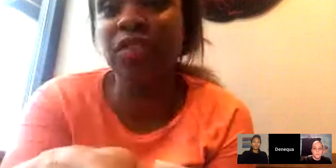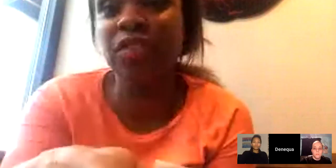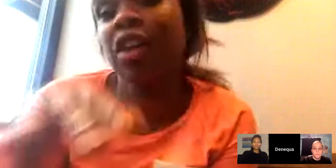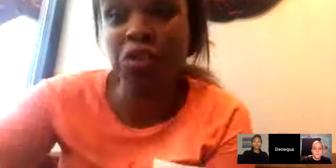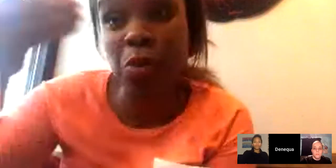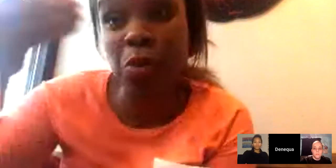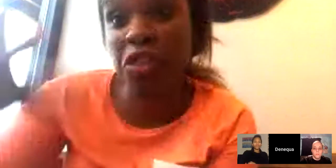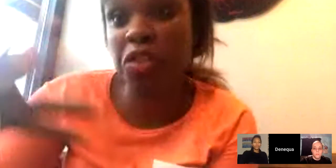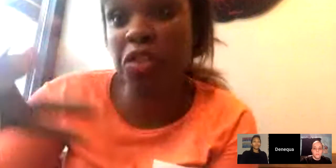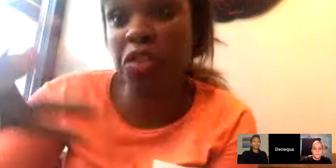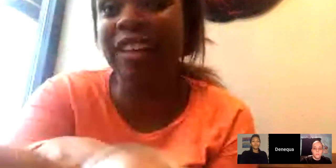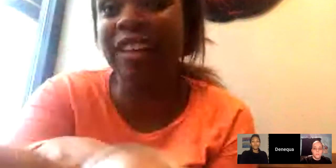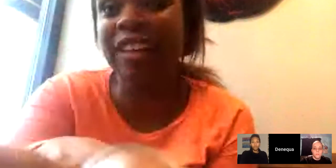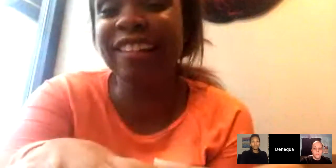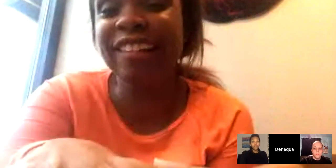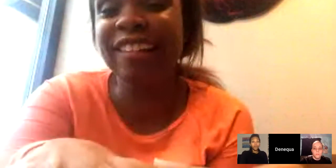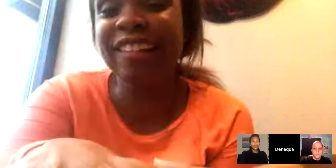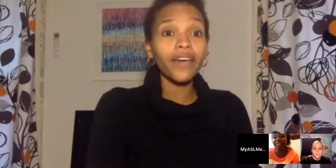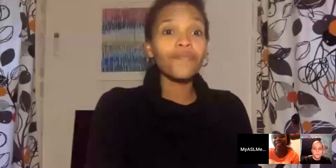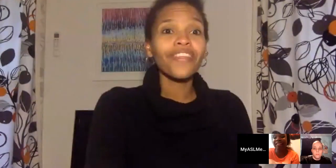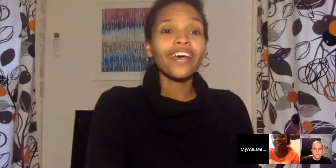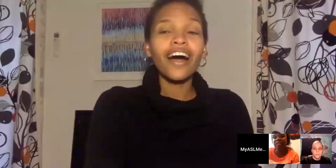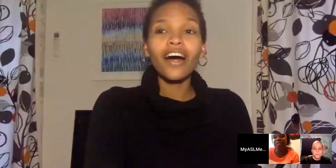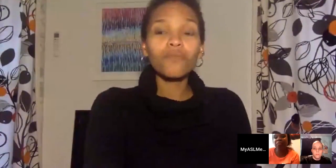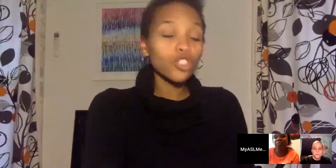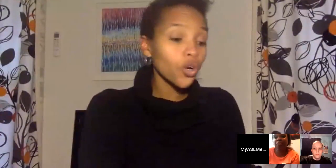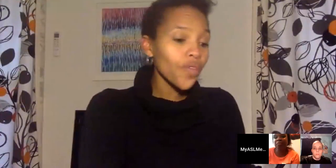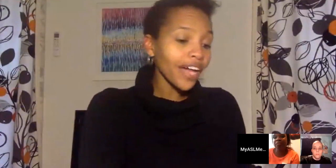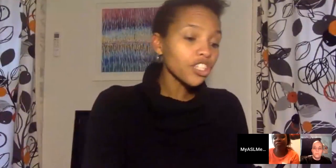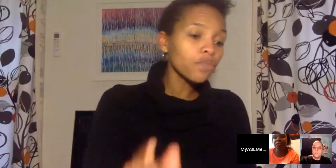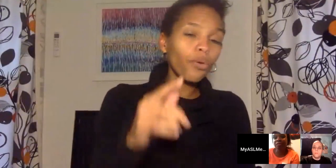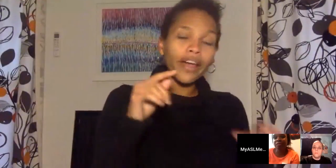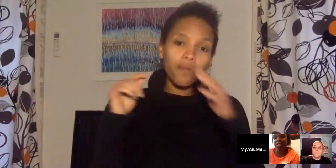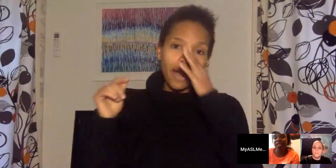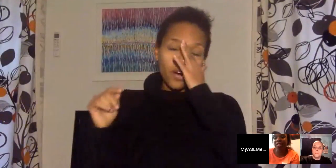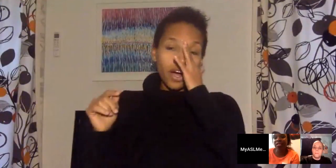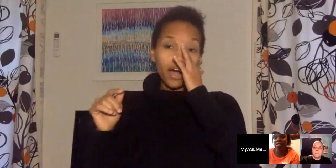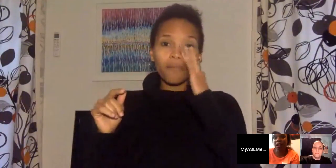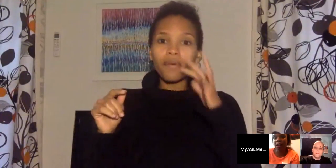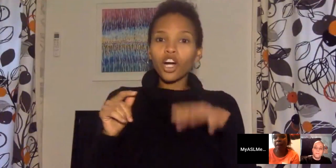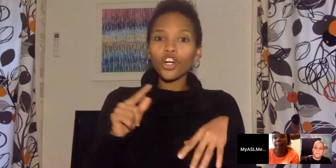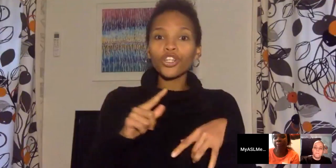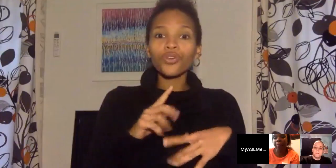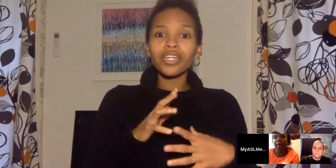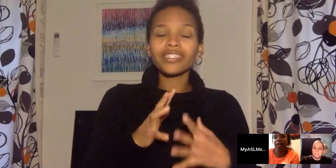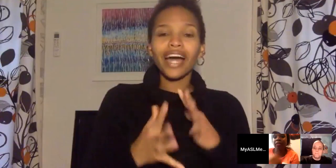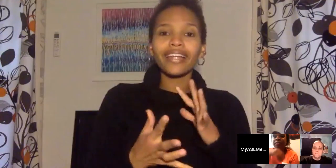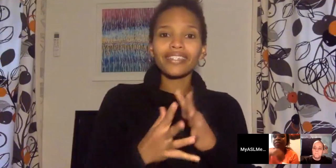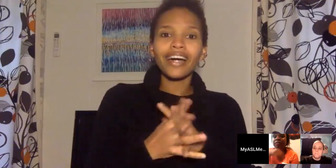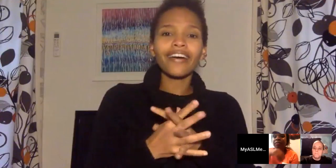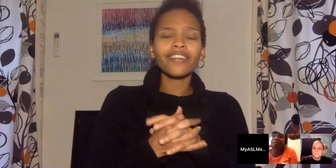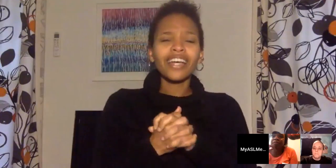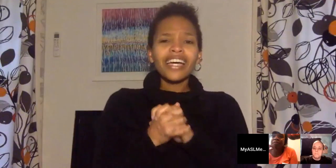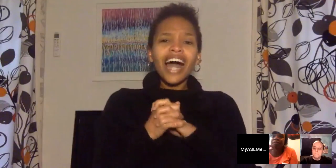video. Just wanted to throw that out there. Okay. So that's a good point about her unique signing style.